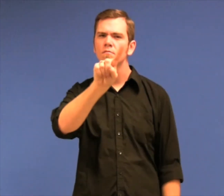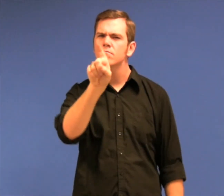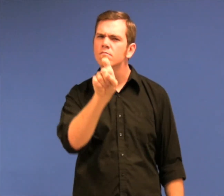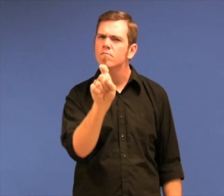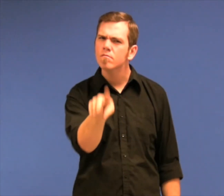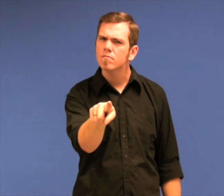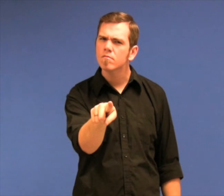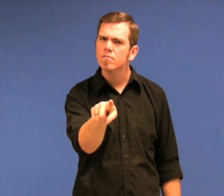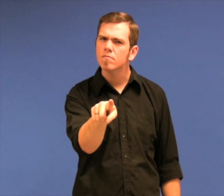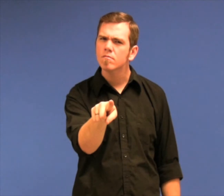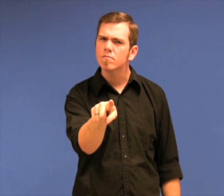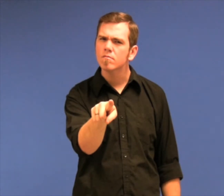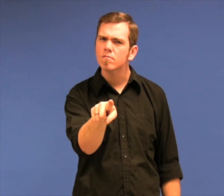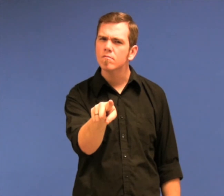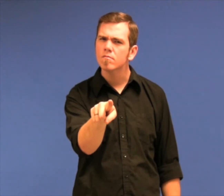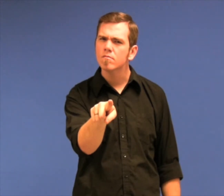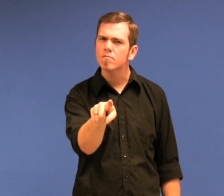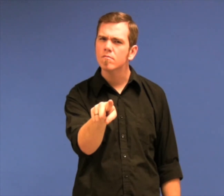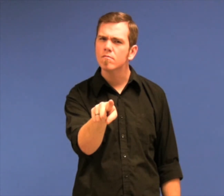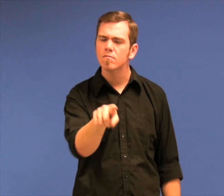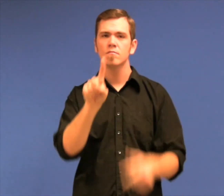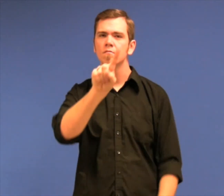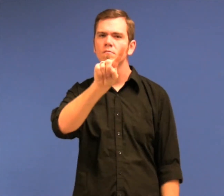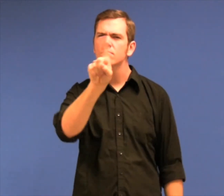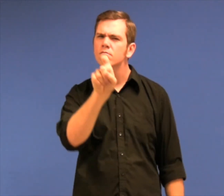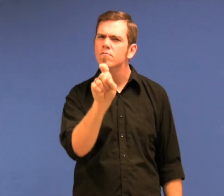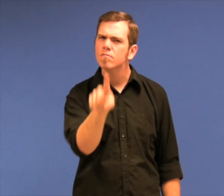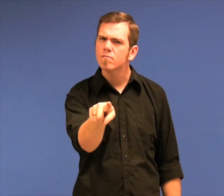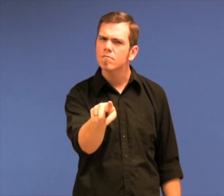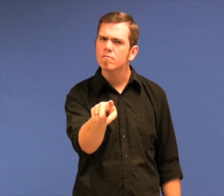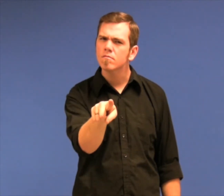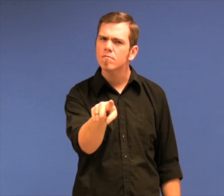similar. The first one looks like a question mark. So it looks like you're drawing a question mark in the air.